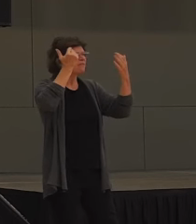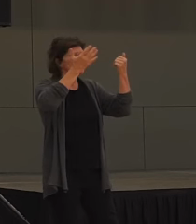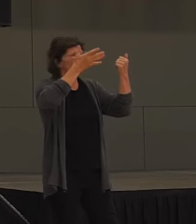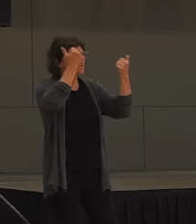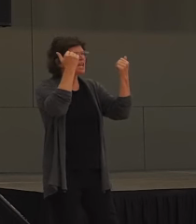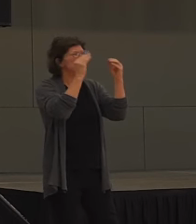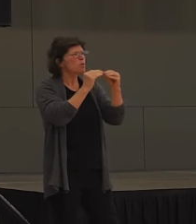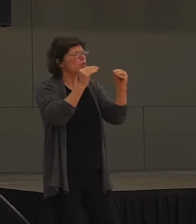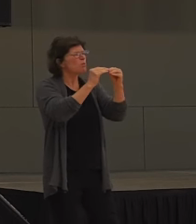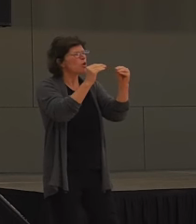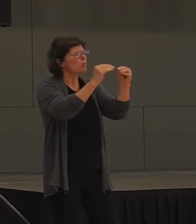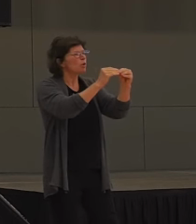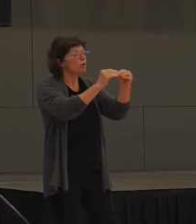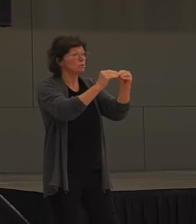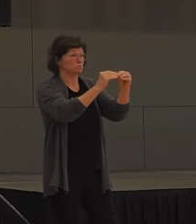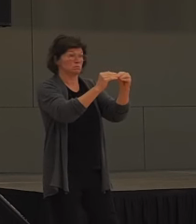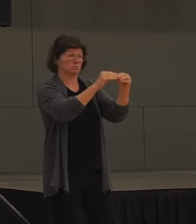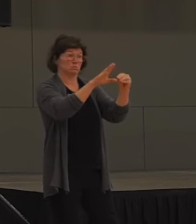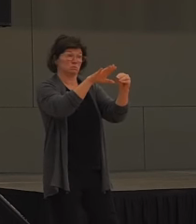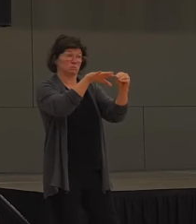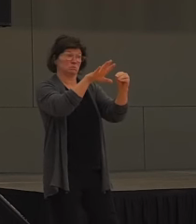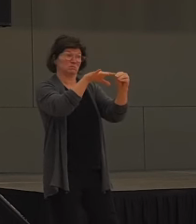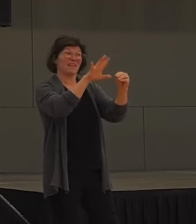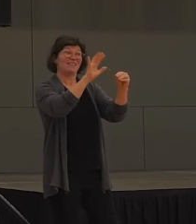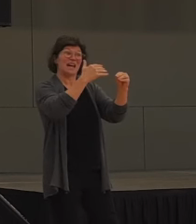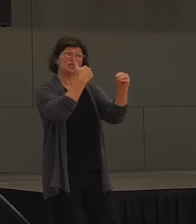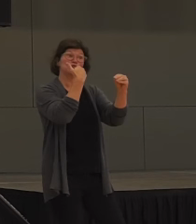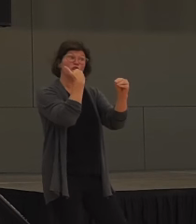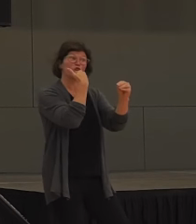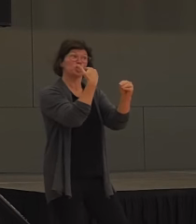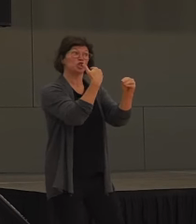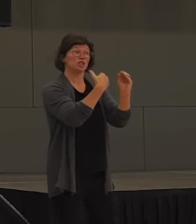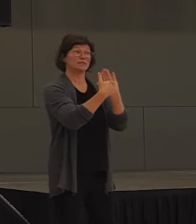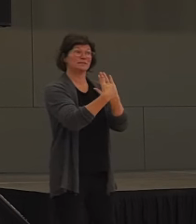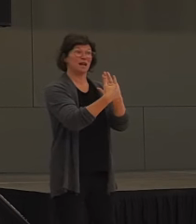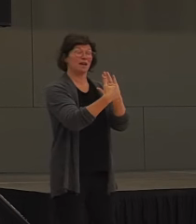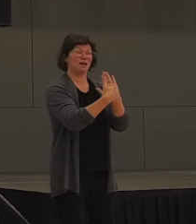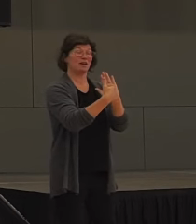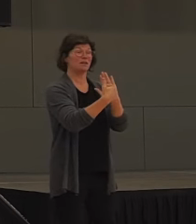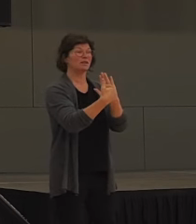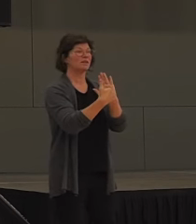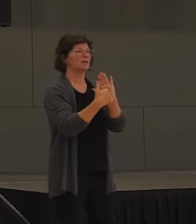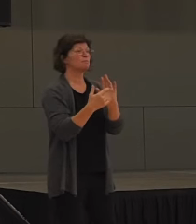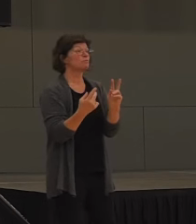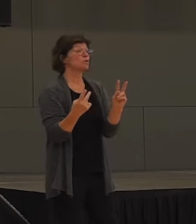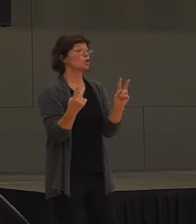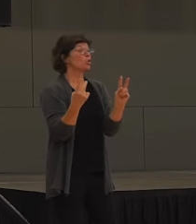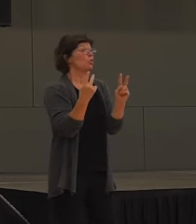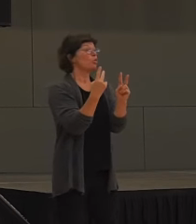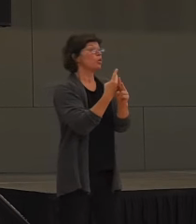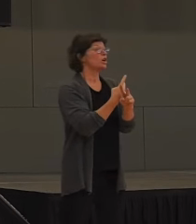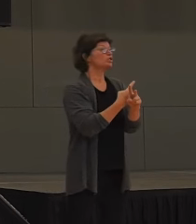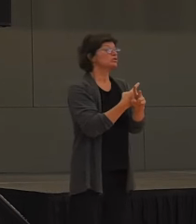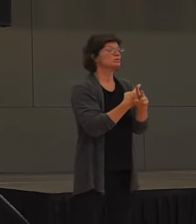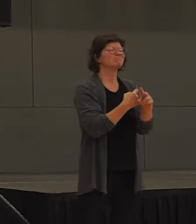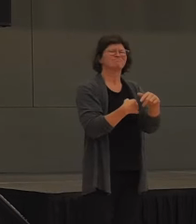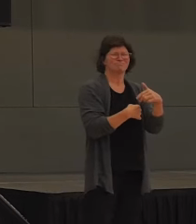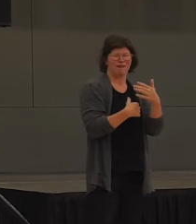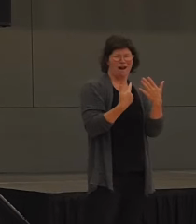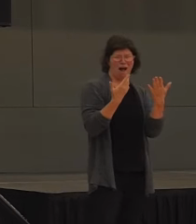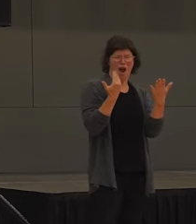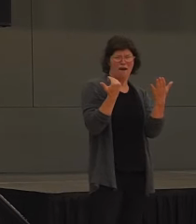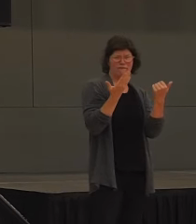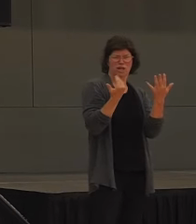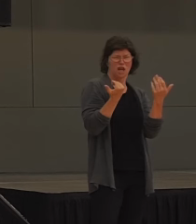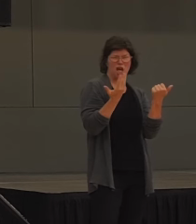more, that's actually a good sign. Something more significant is, I don't forget anything. It's